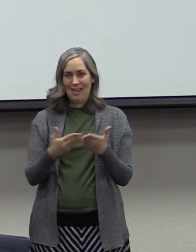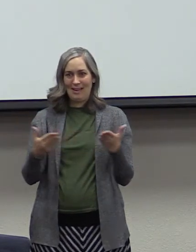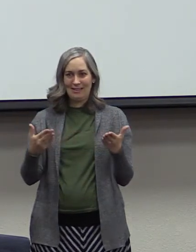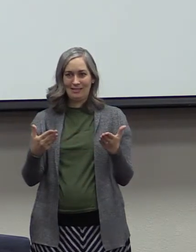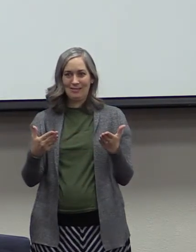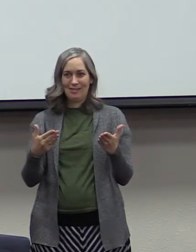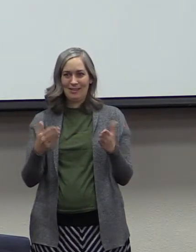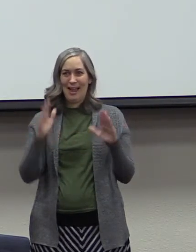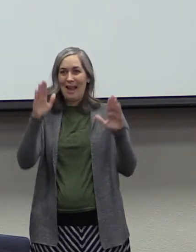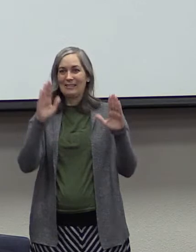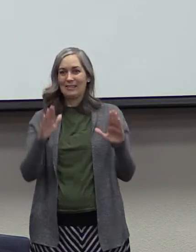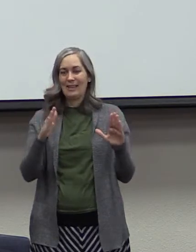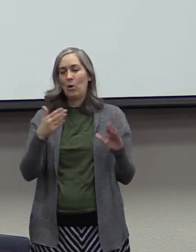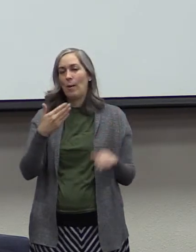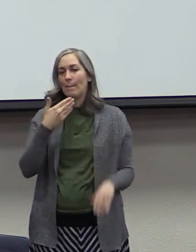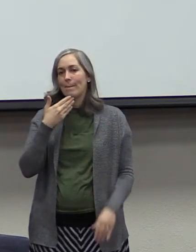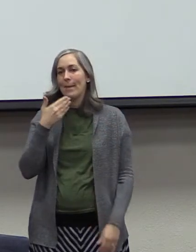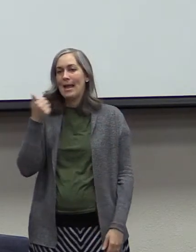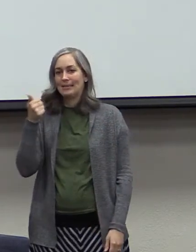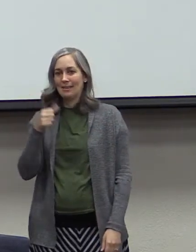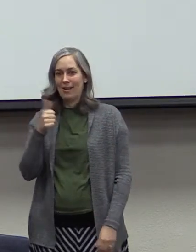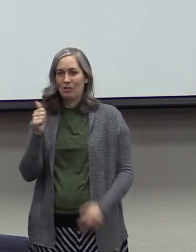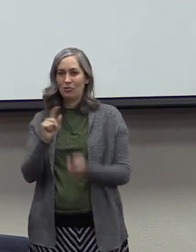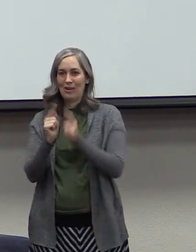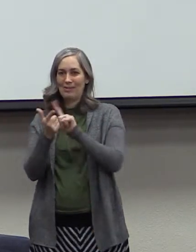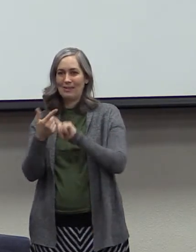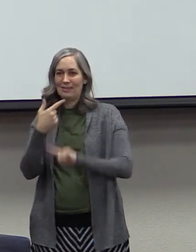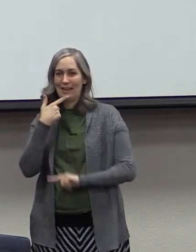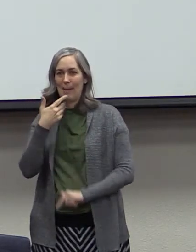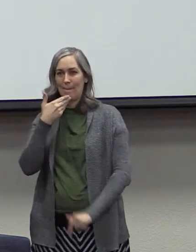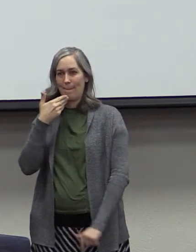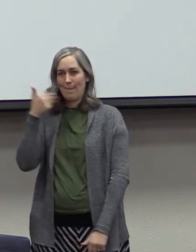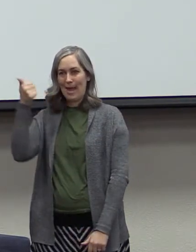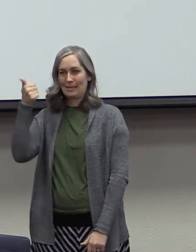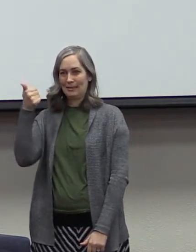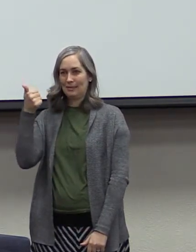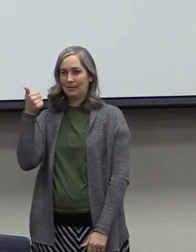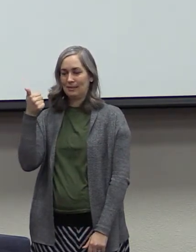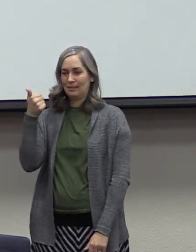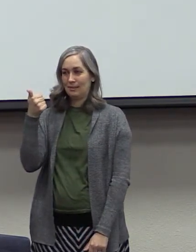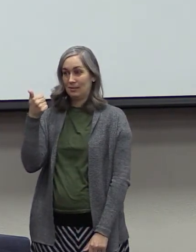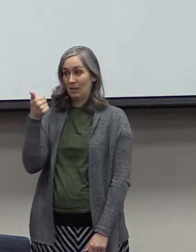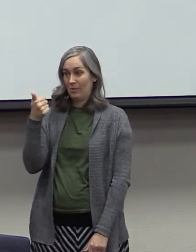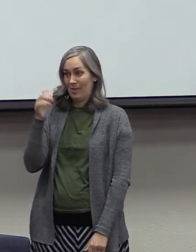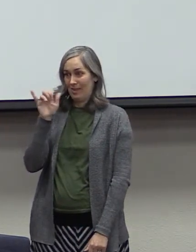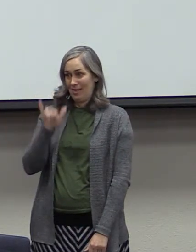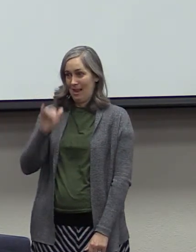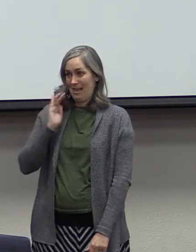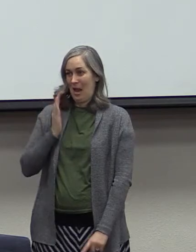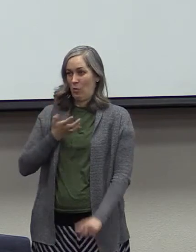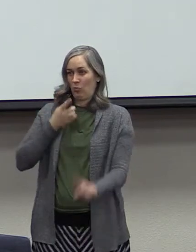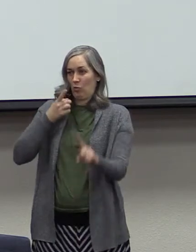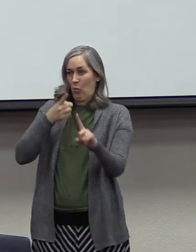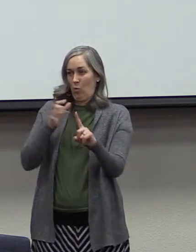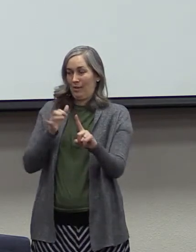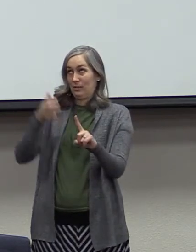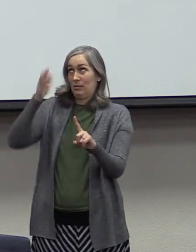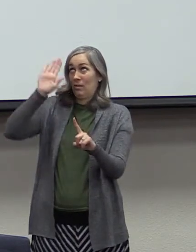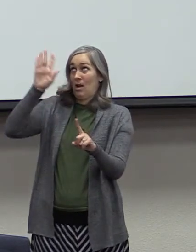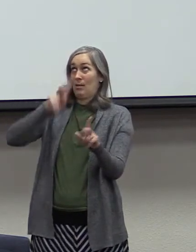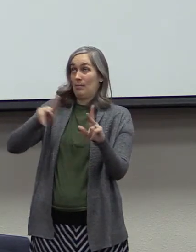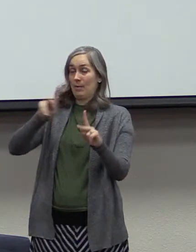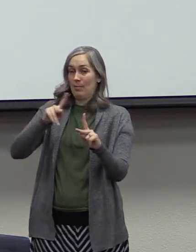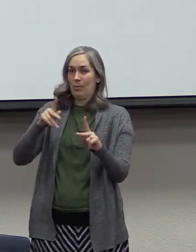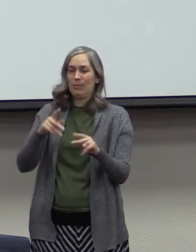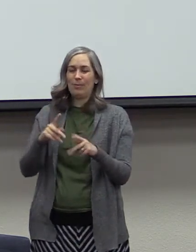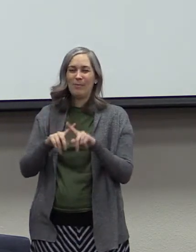best. That's what we're after, isn't it, in life? It should be, as God's people. But sometimes you and I,